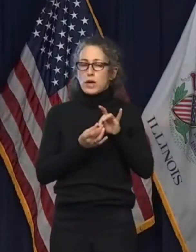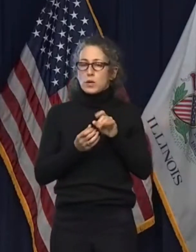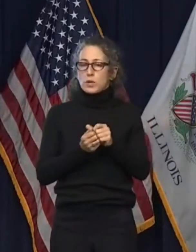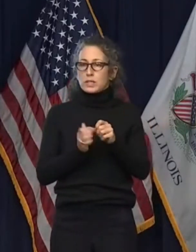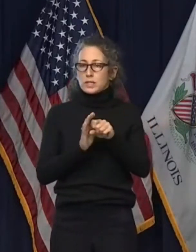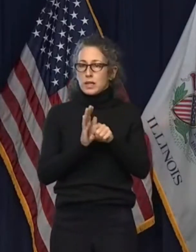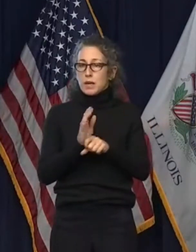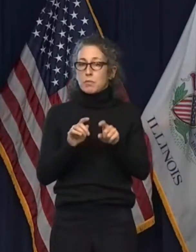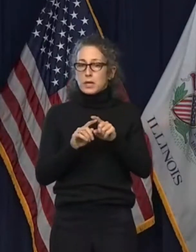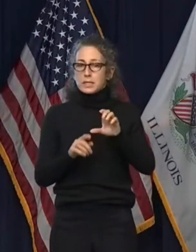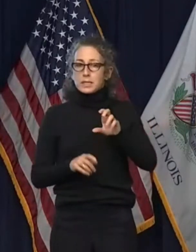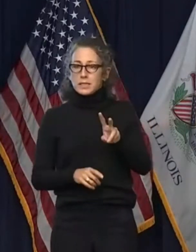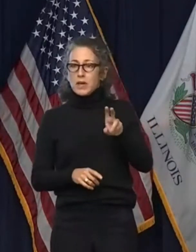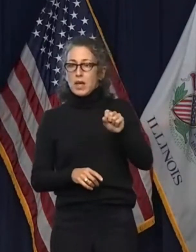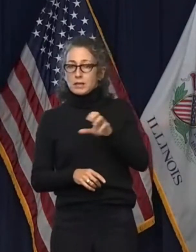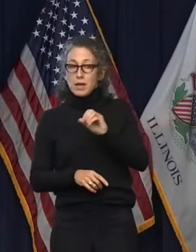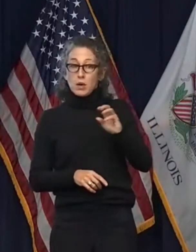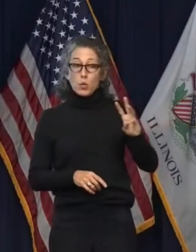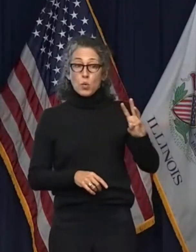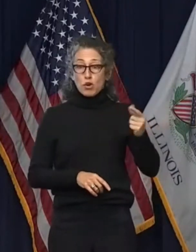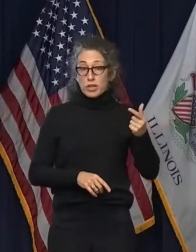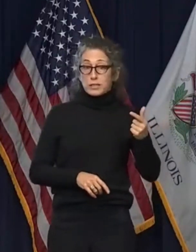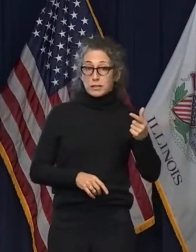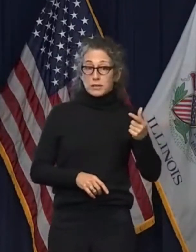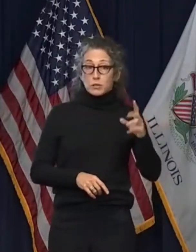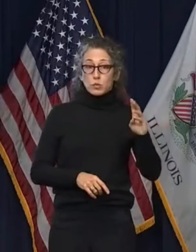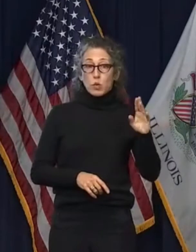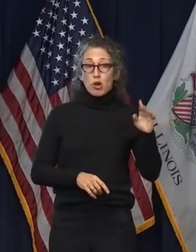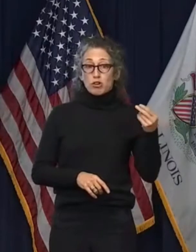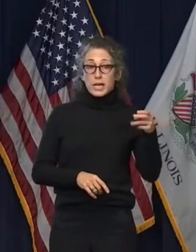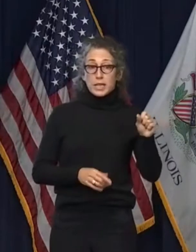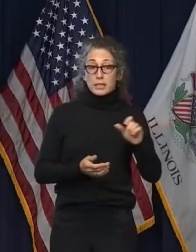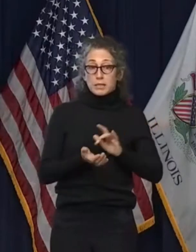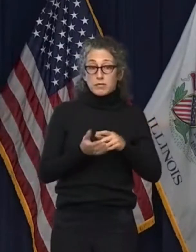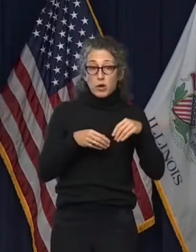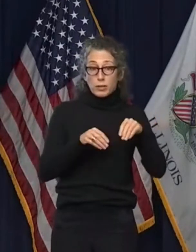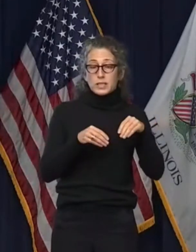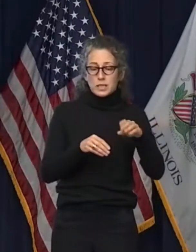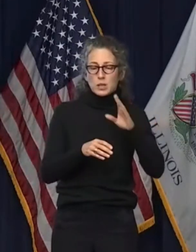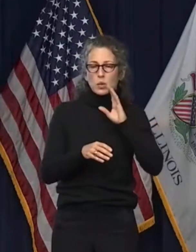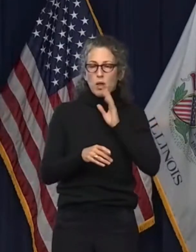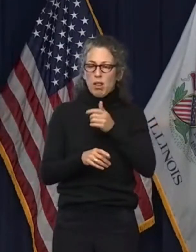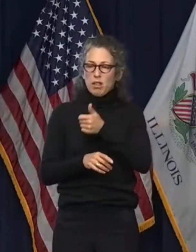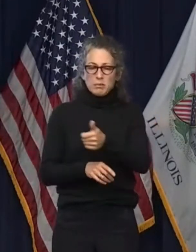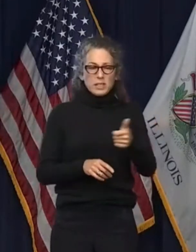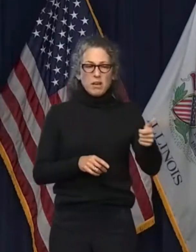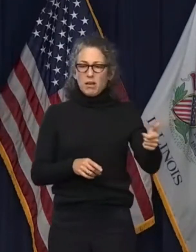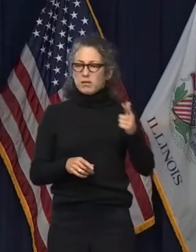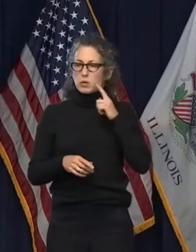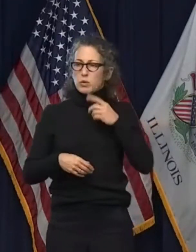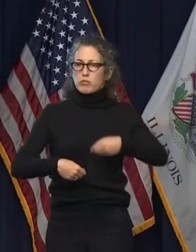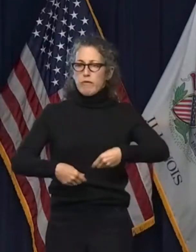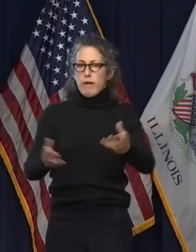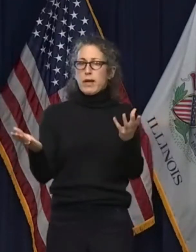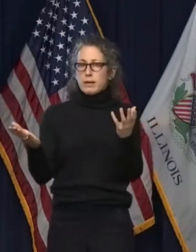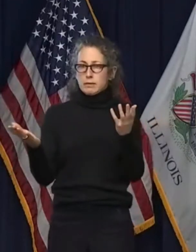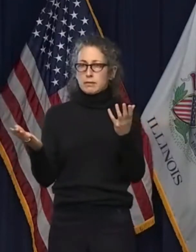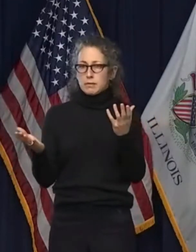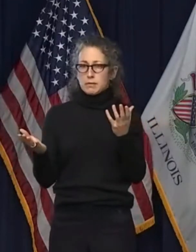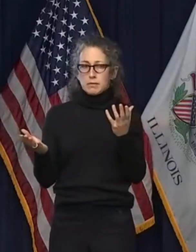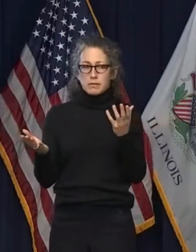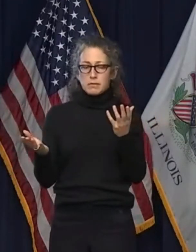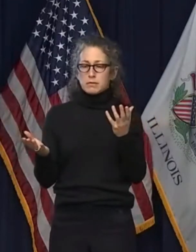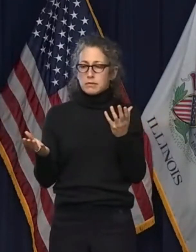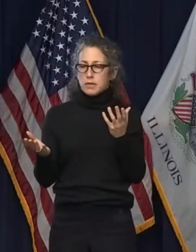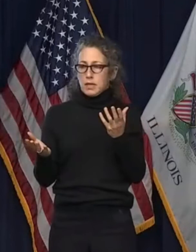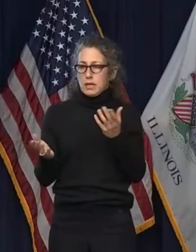delivered by CVS and Walgreens. They're the ones who are, essentially going to provide the people